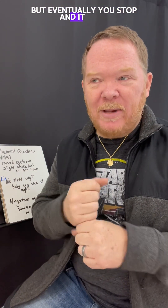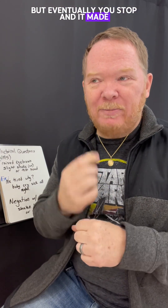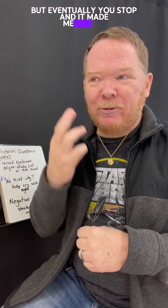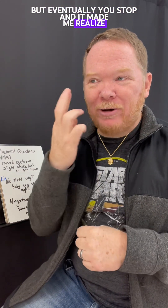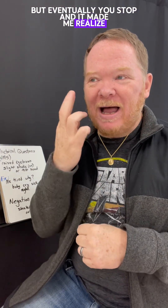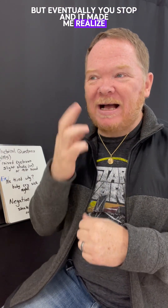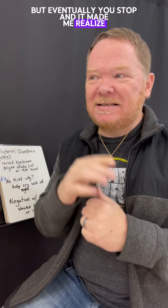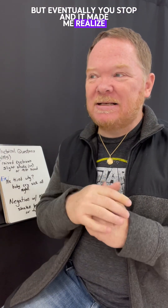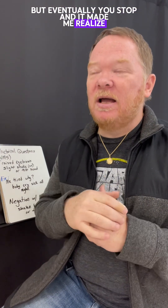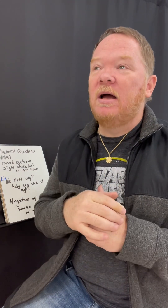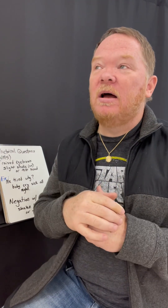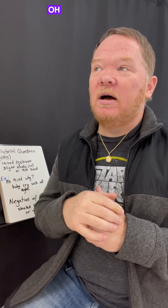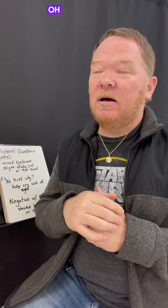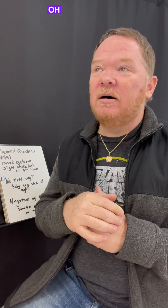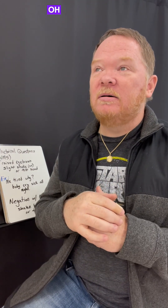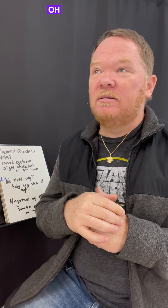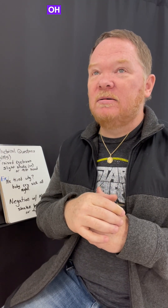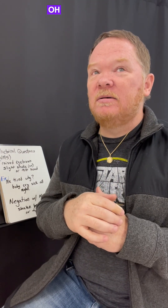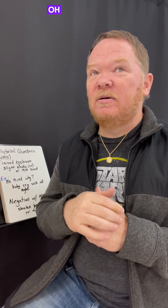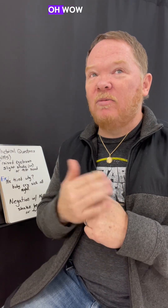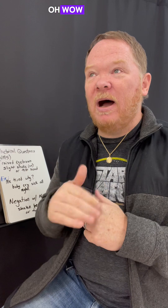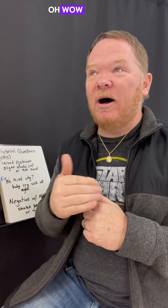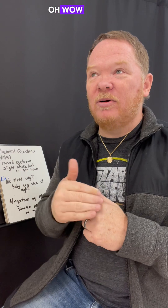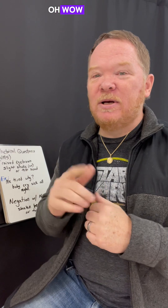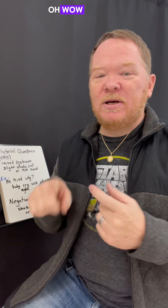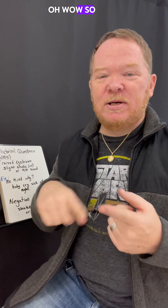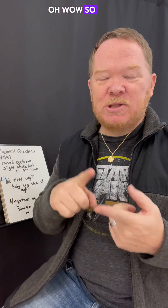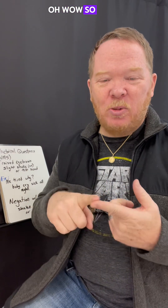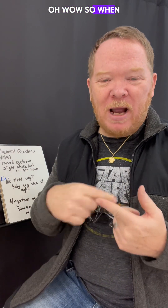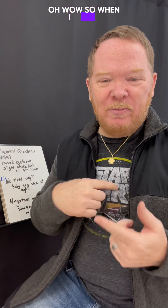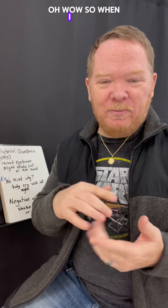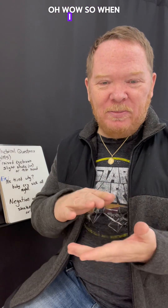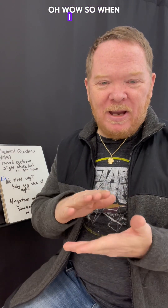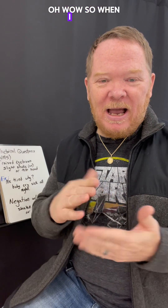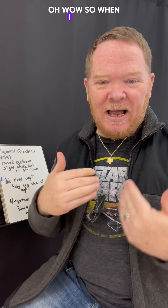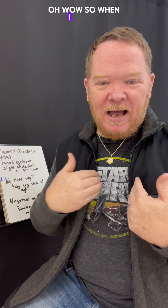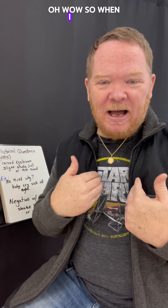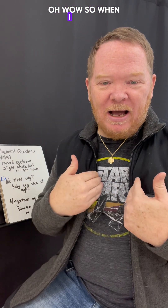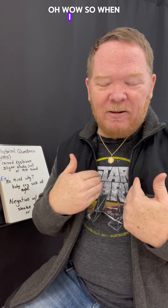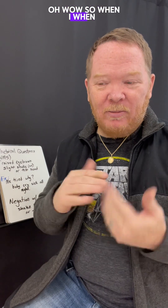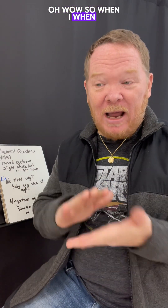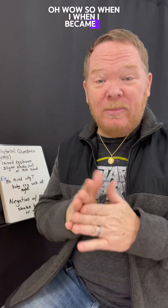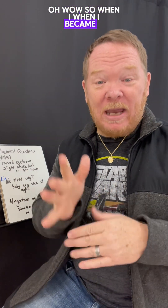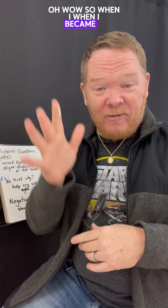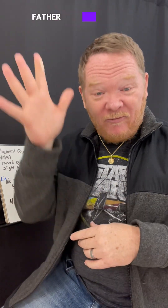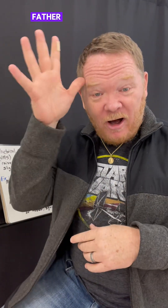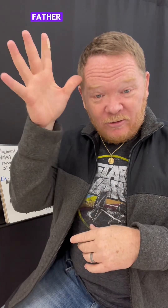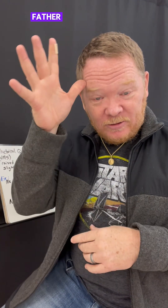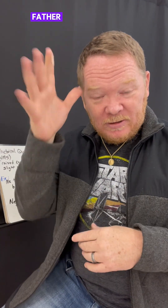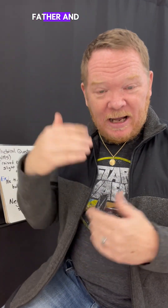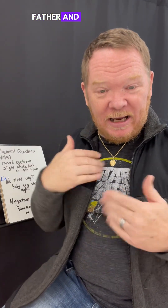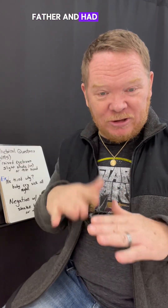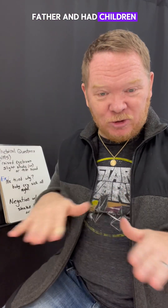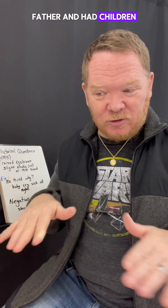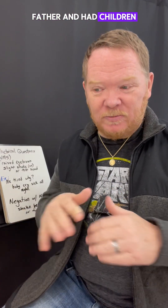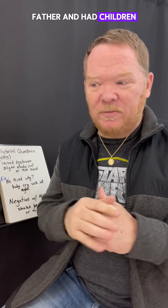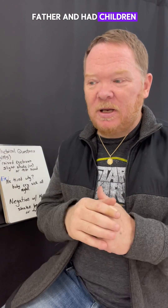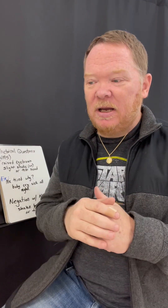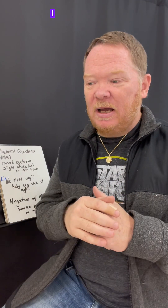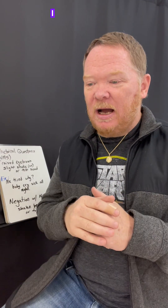me realize, oh, wow. So when I became a father and had children, I would